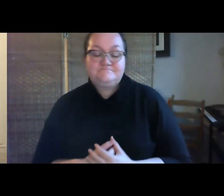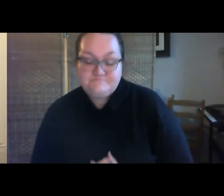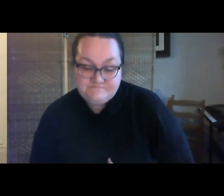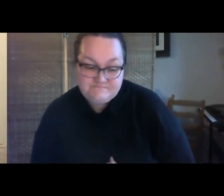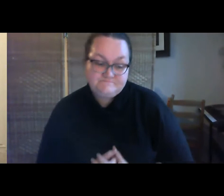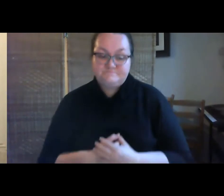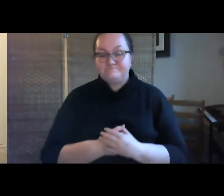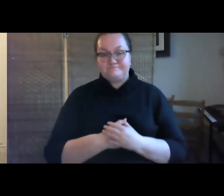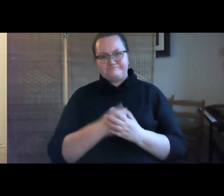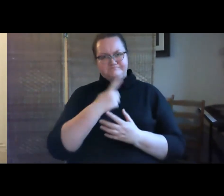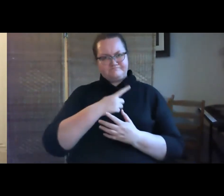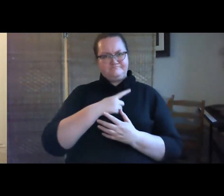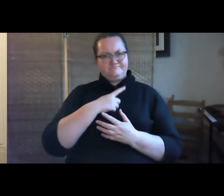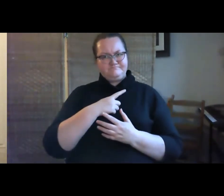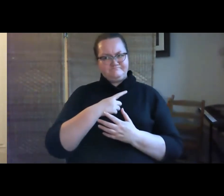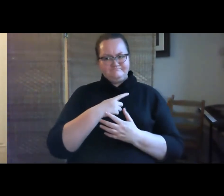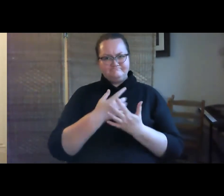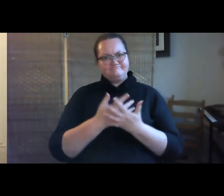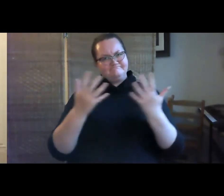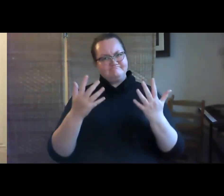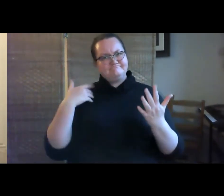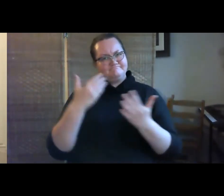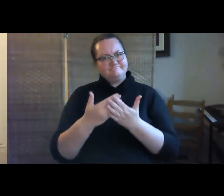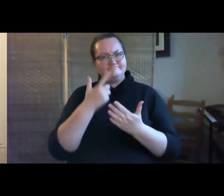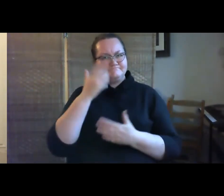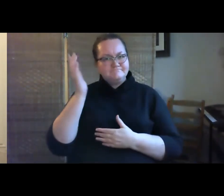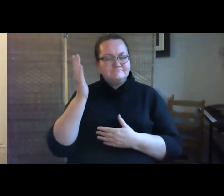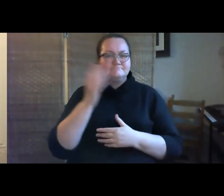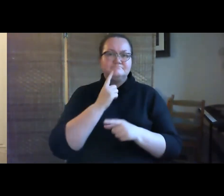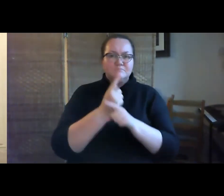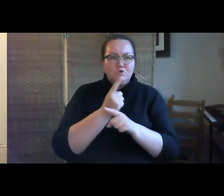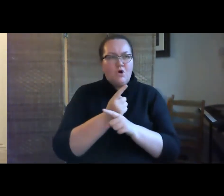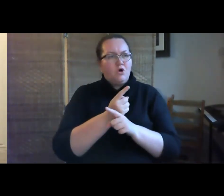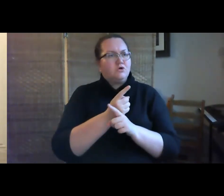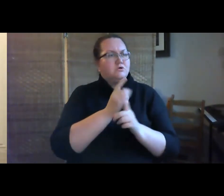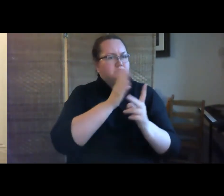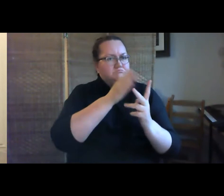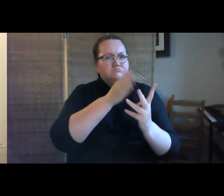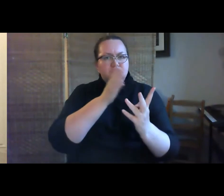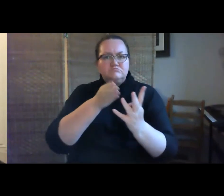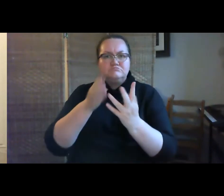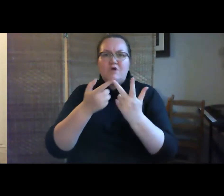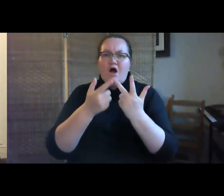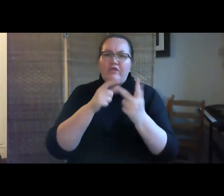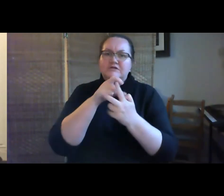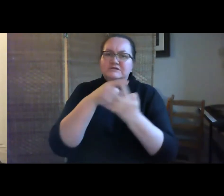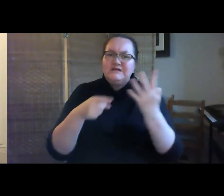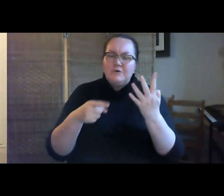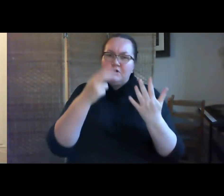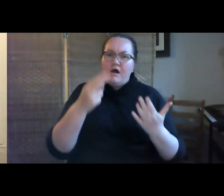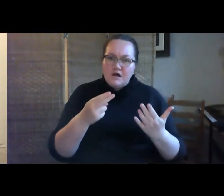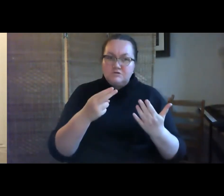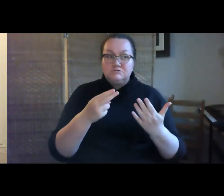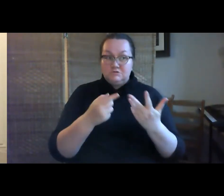I've been doing a lot of talking and presenting recently to other disabled artists in other countries